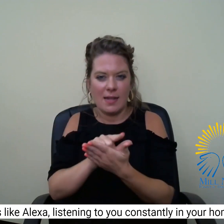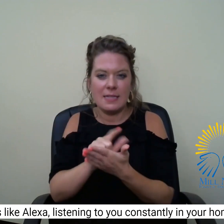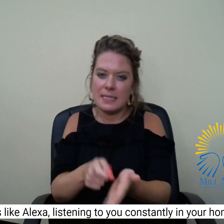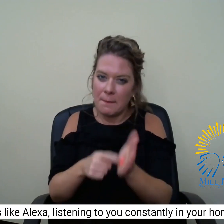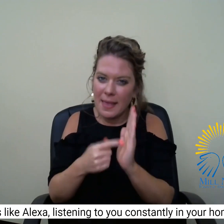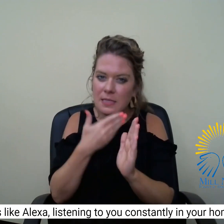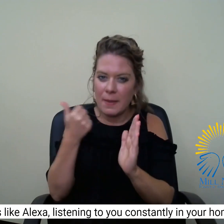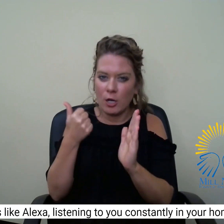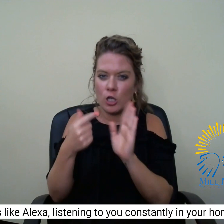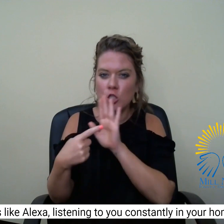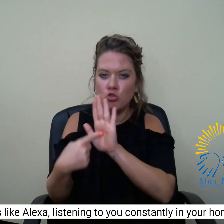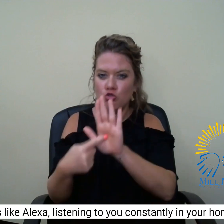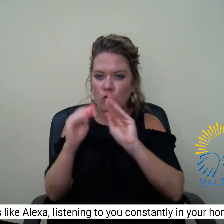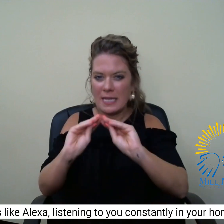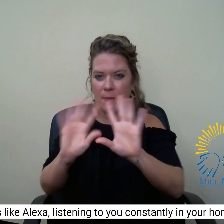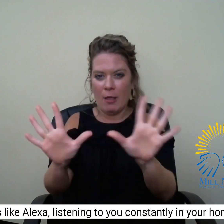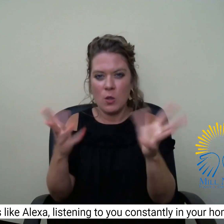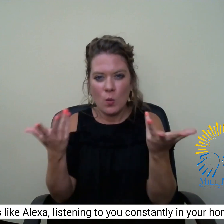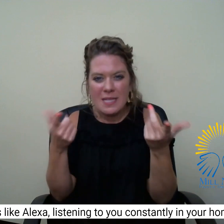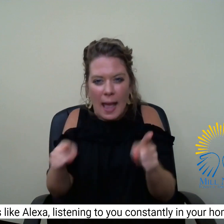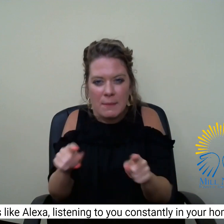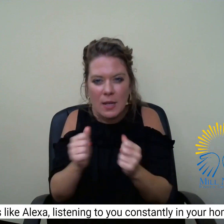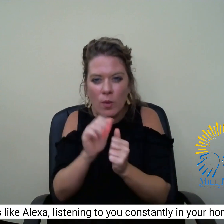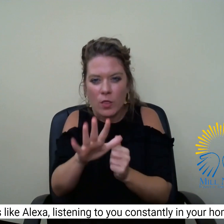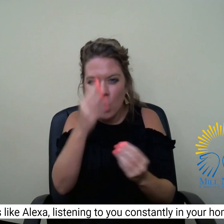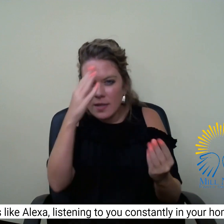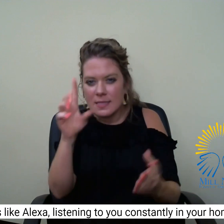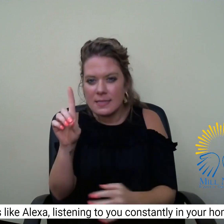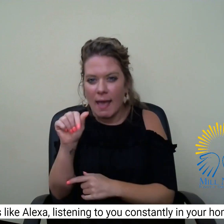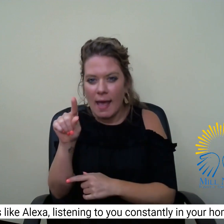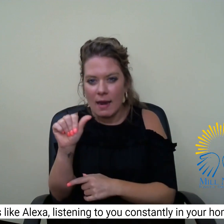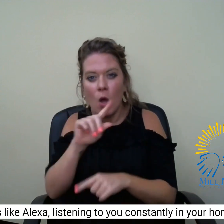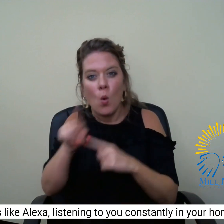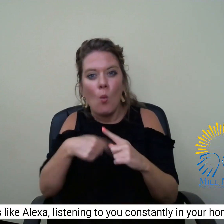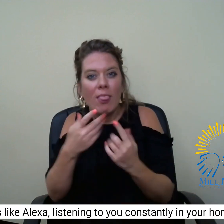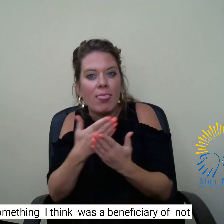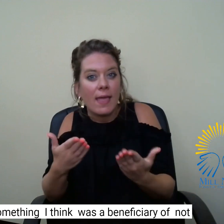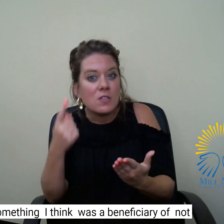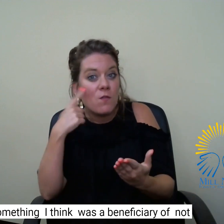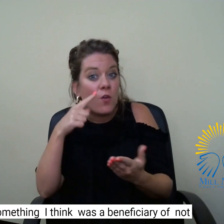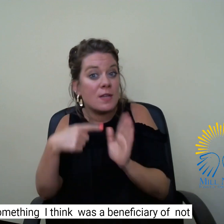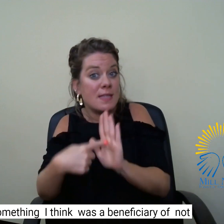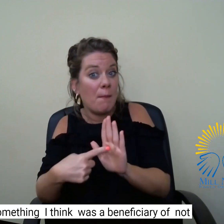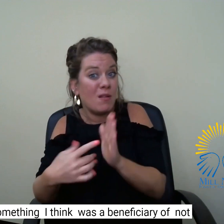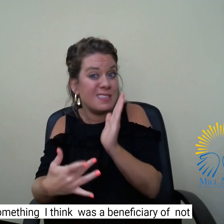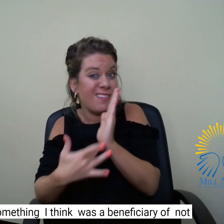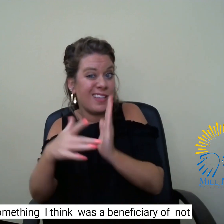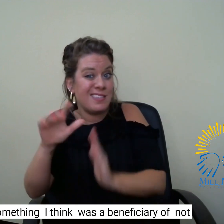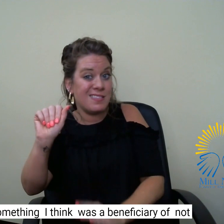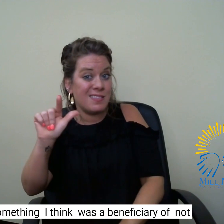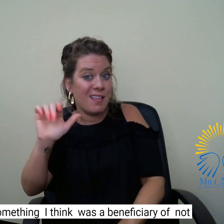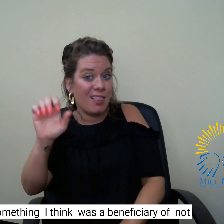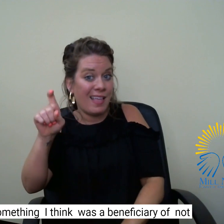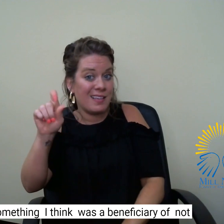you have devices like Alexa listening to you constantly in your home. And that's something I think was